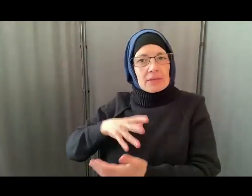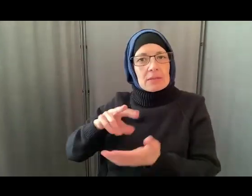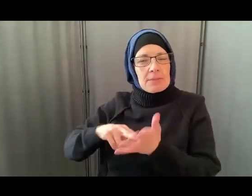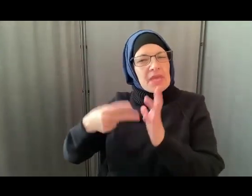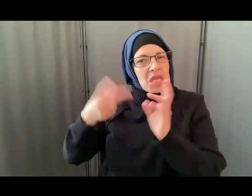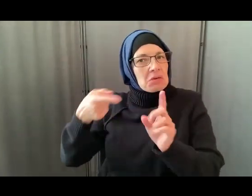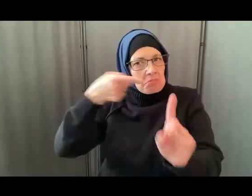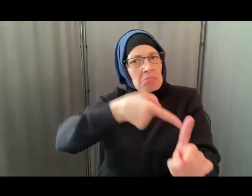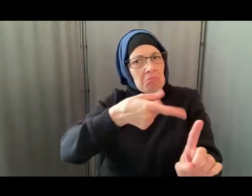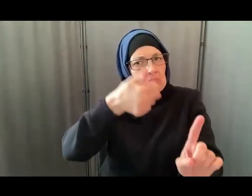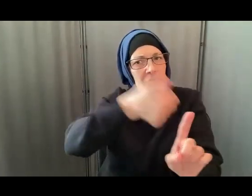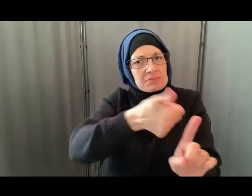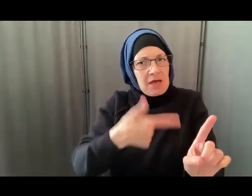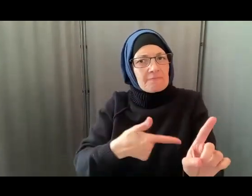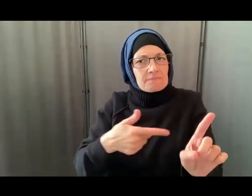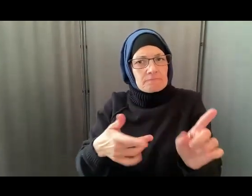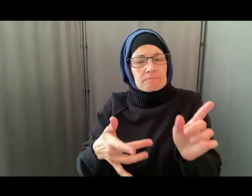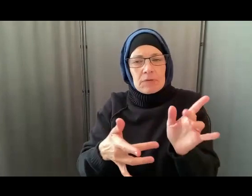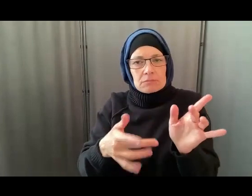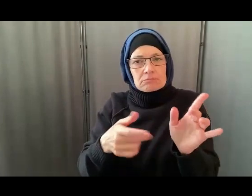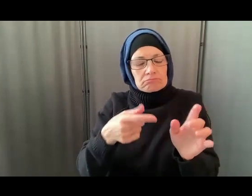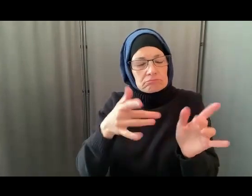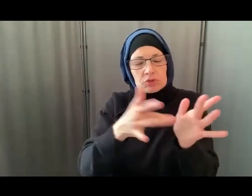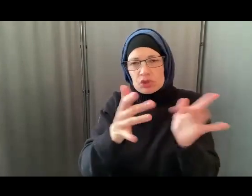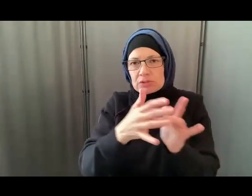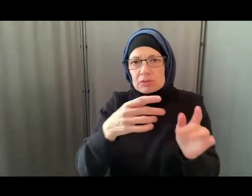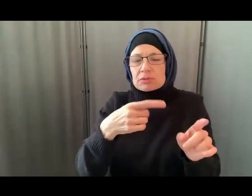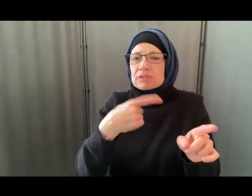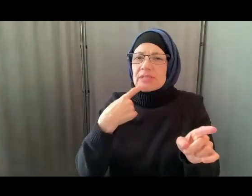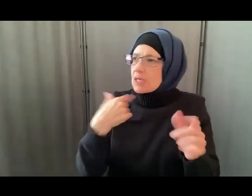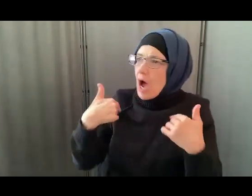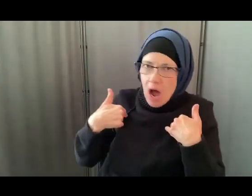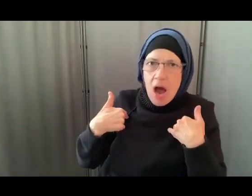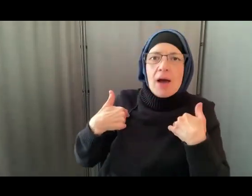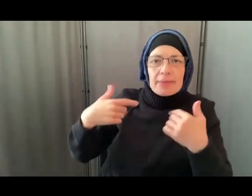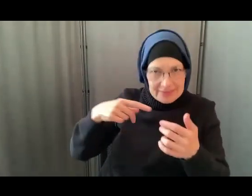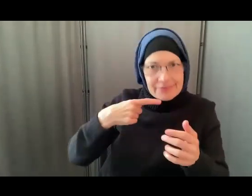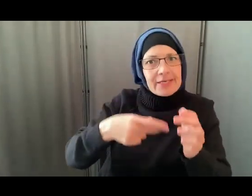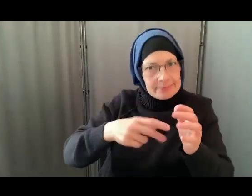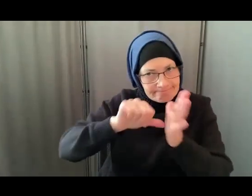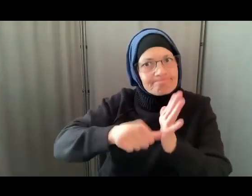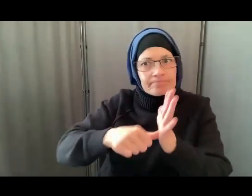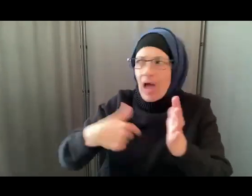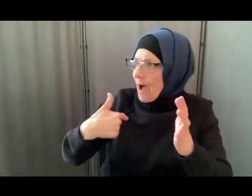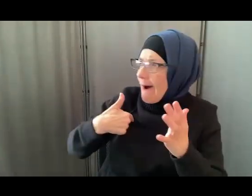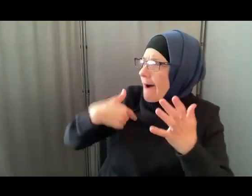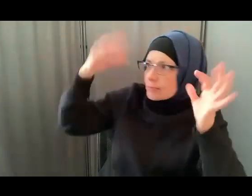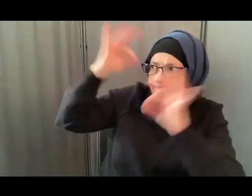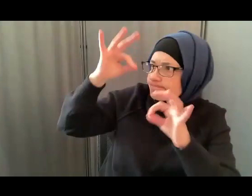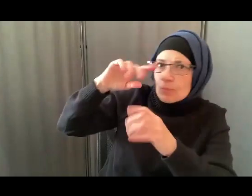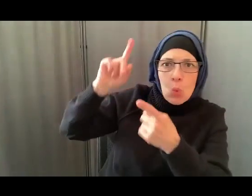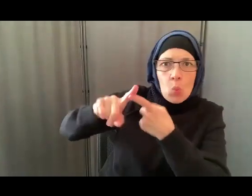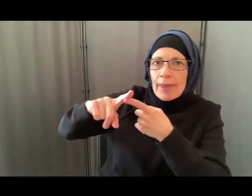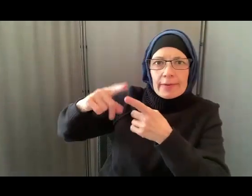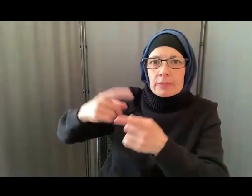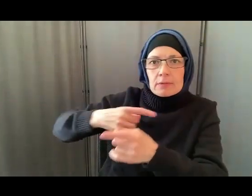saying that, "I do not know when the hour will come." So he denied power, he denied